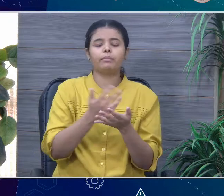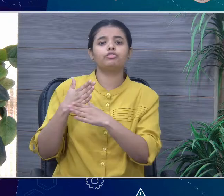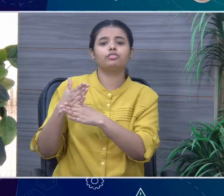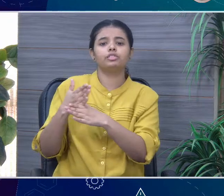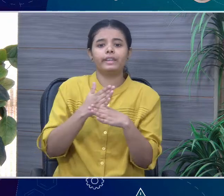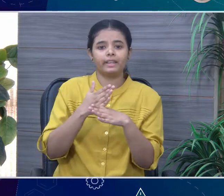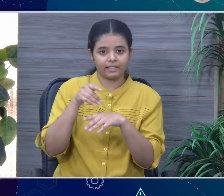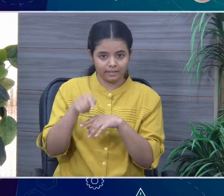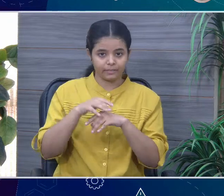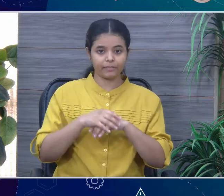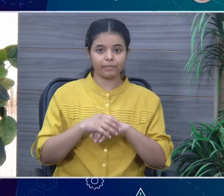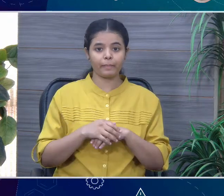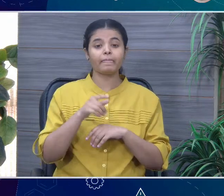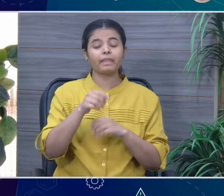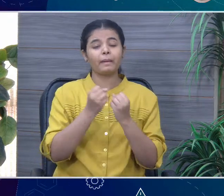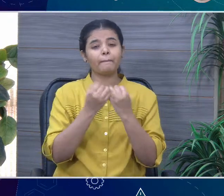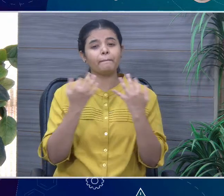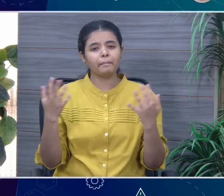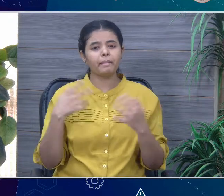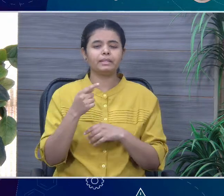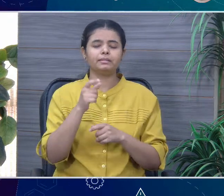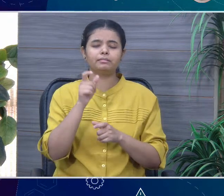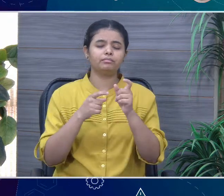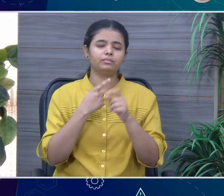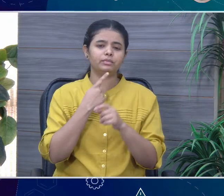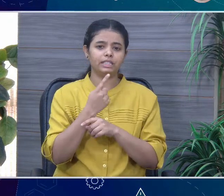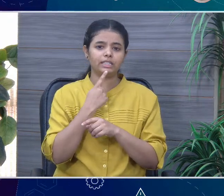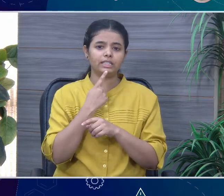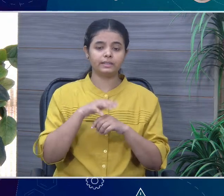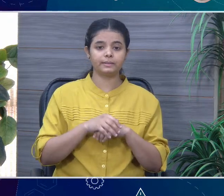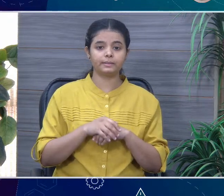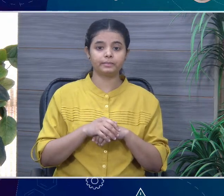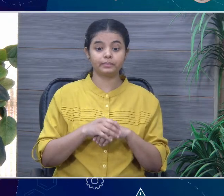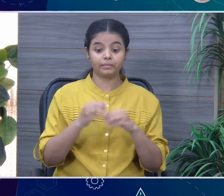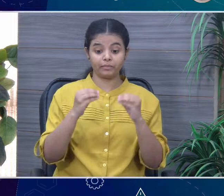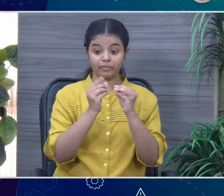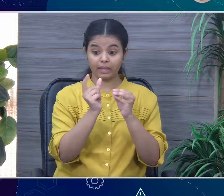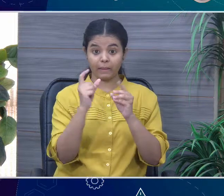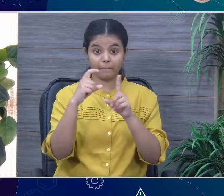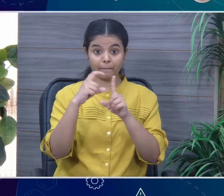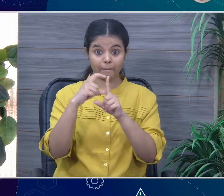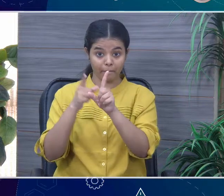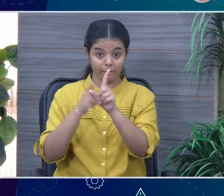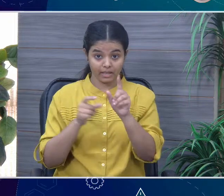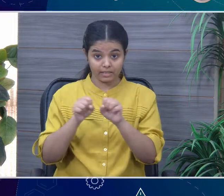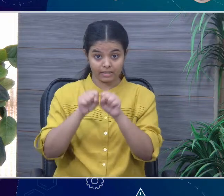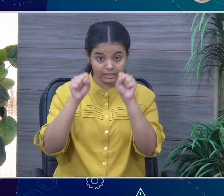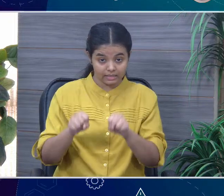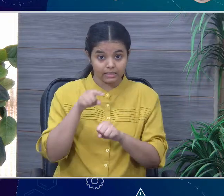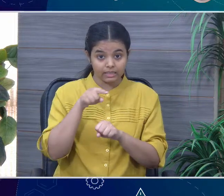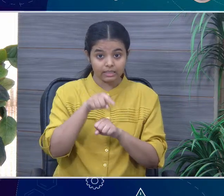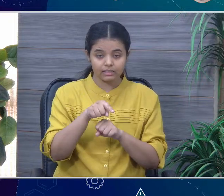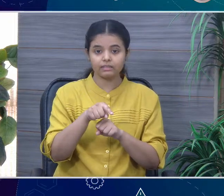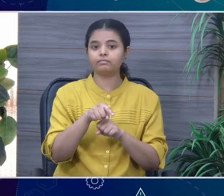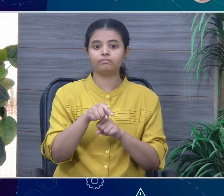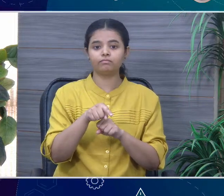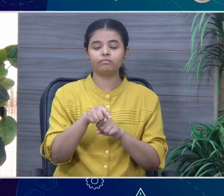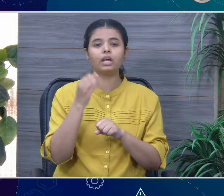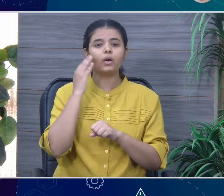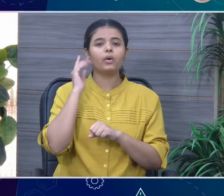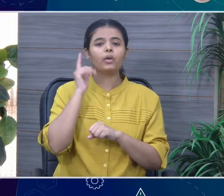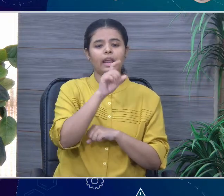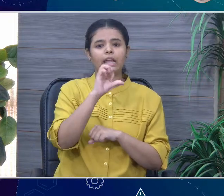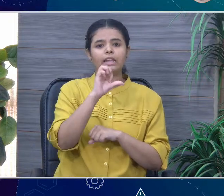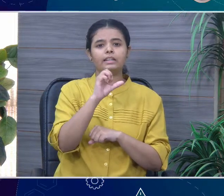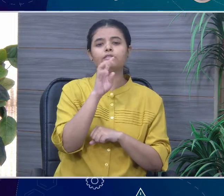And as per Merriam-Webster, the first known use of the phrase buddy system goes as far back as